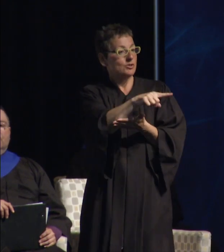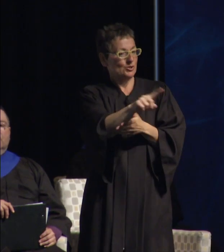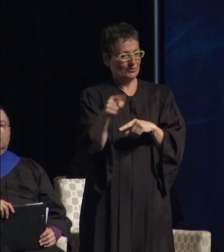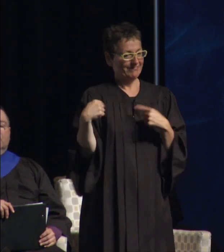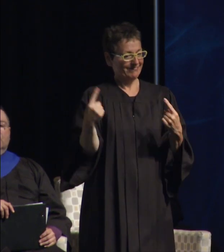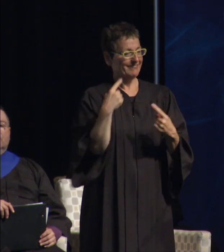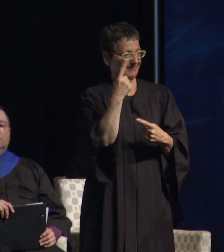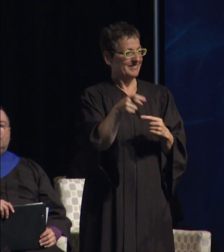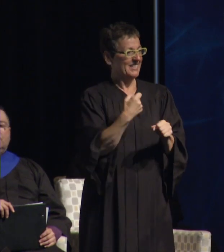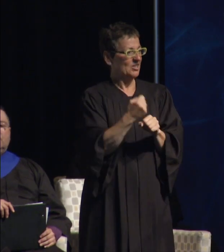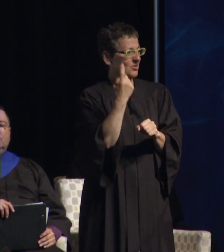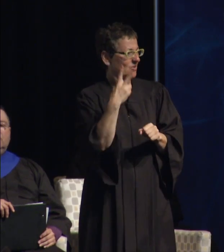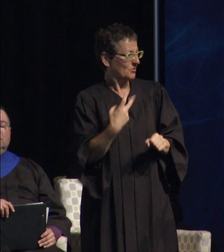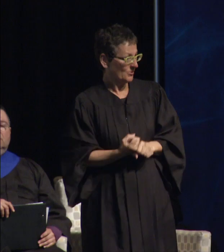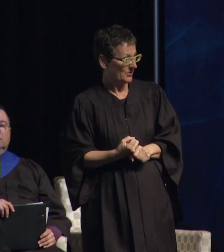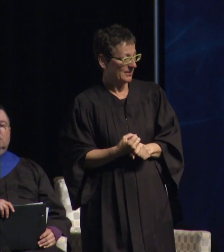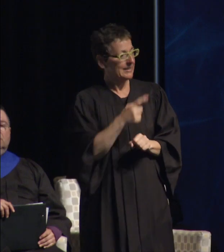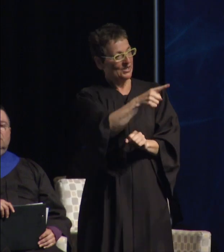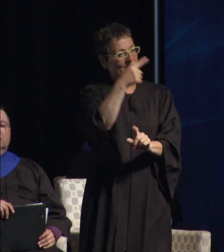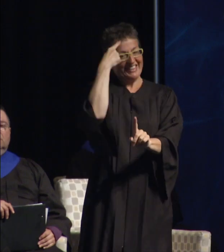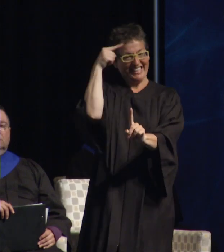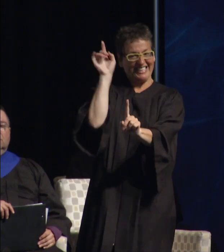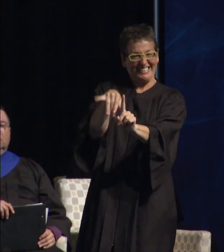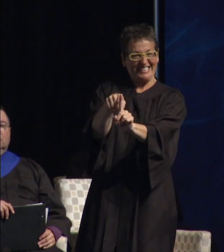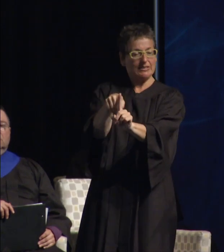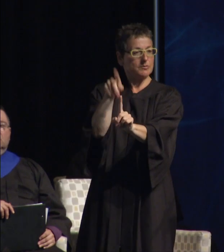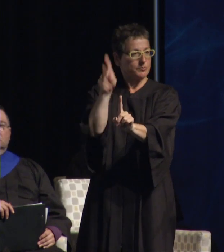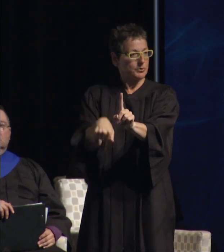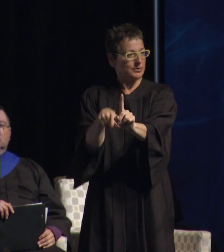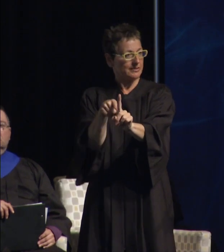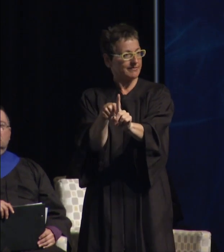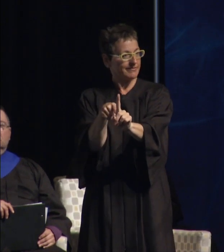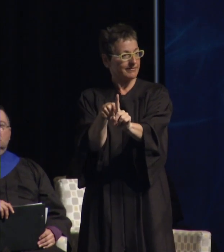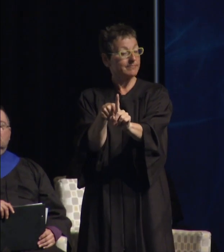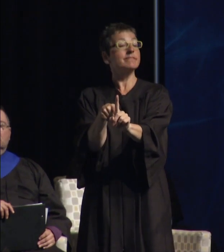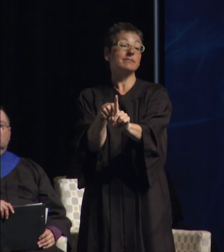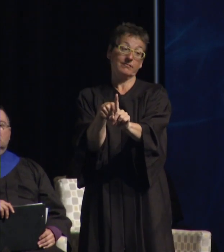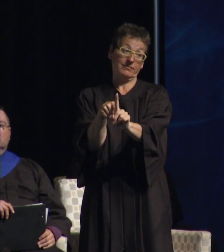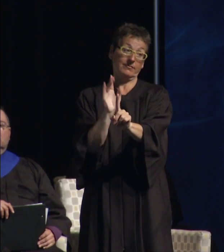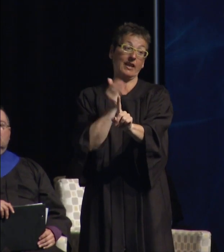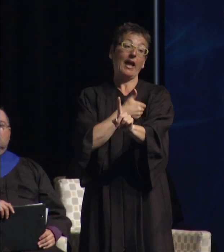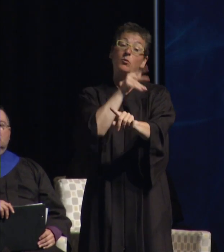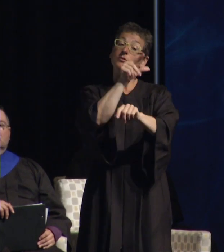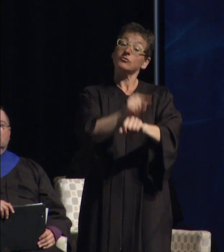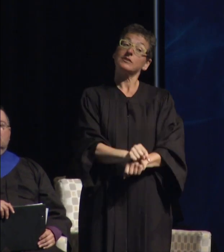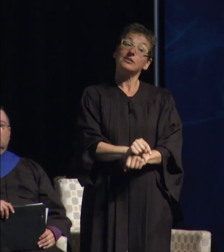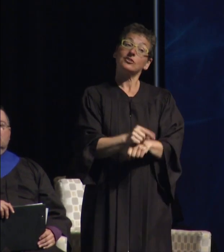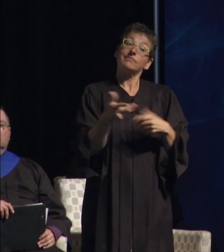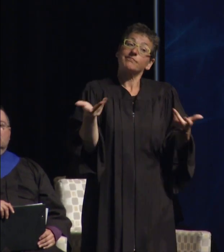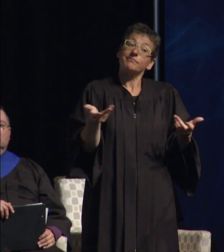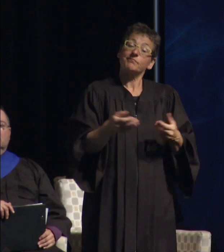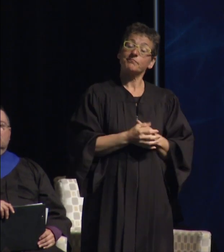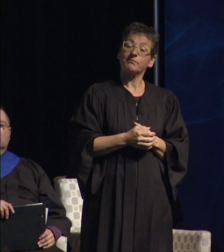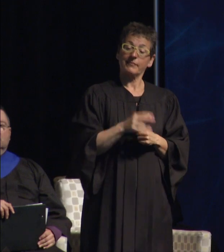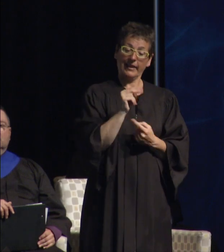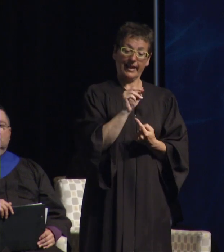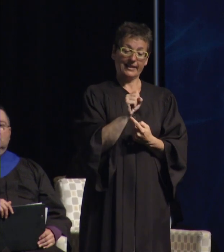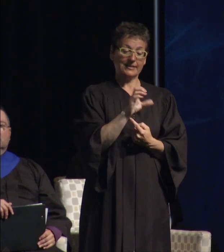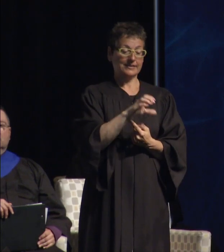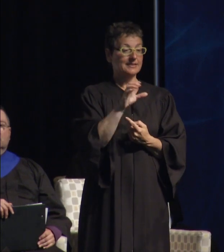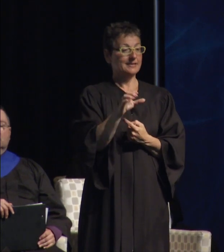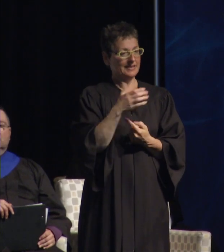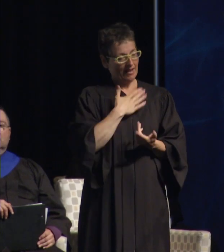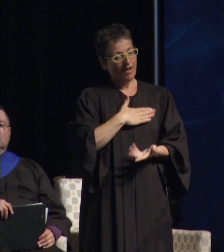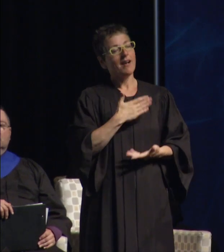And I ask you to think of that person or persons because we have a tradition at NSCC, a tradition where I ask the